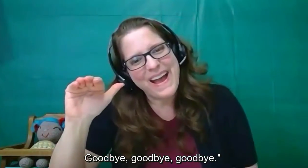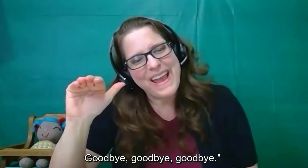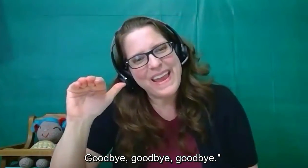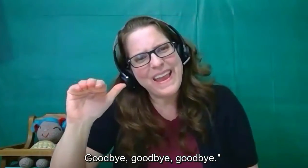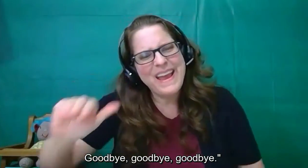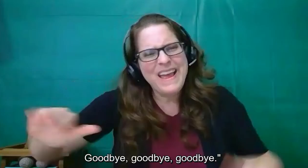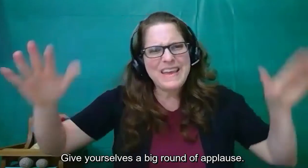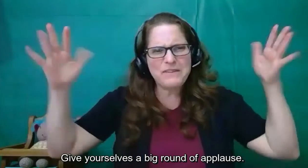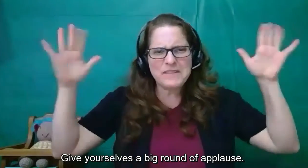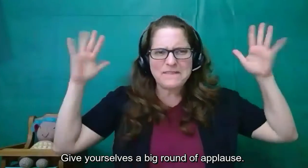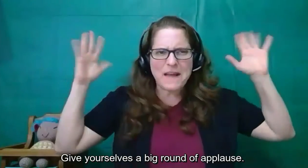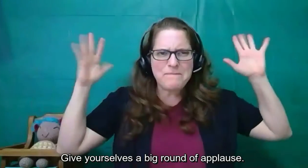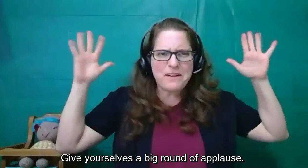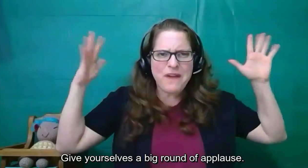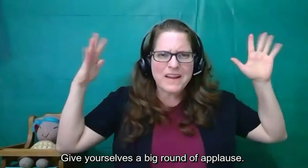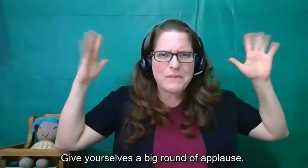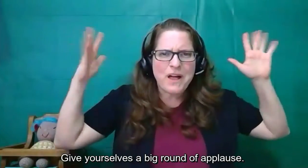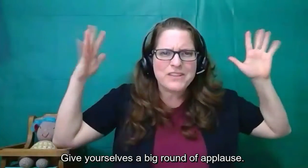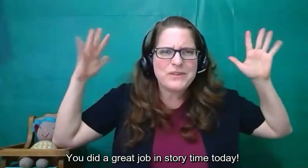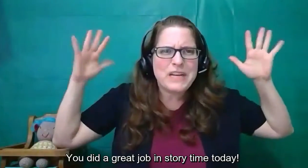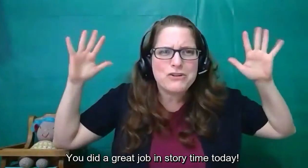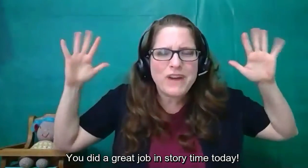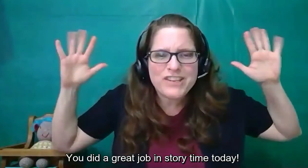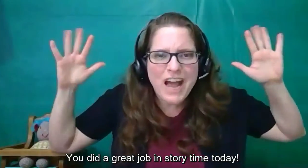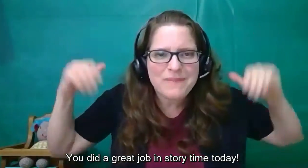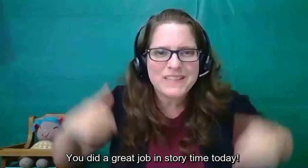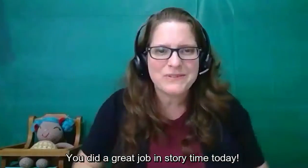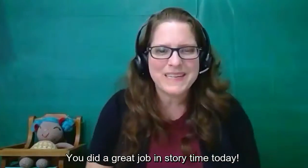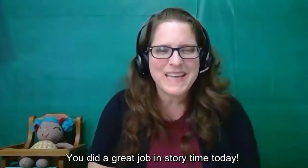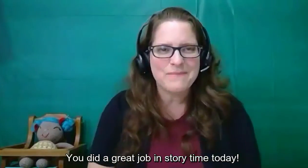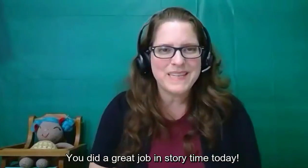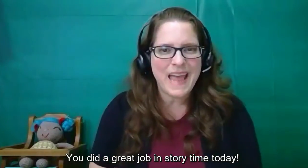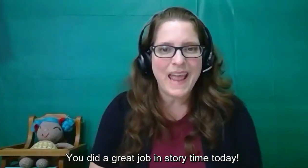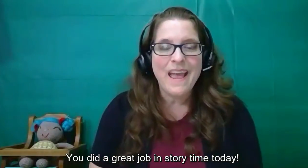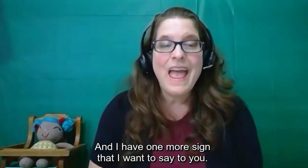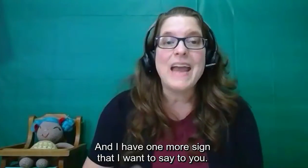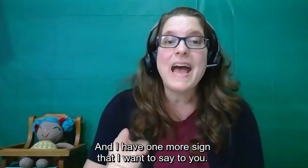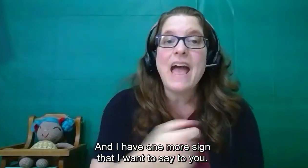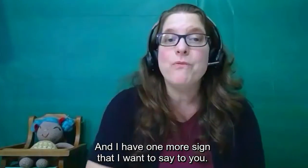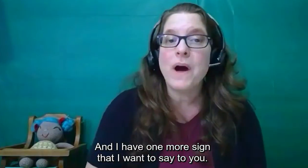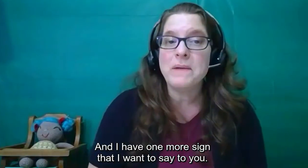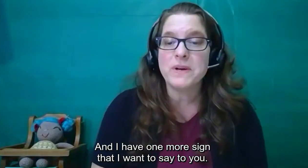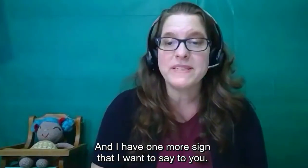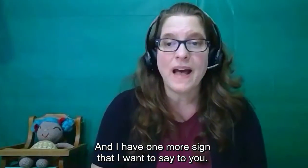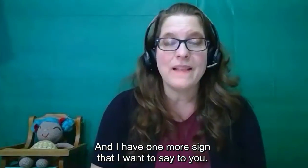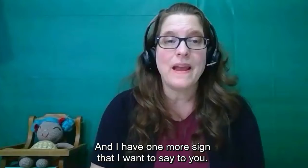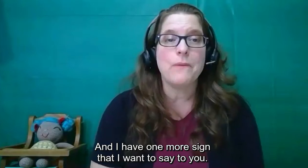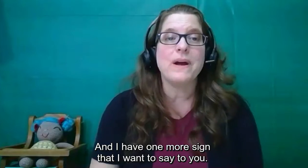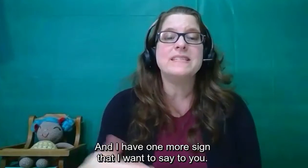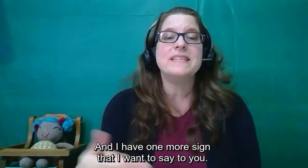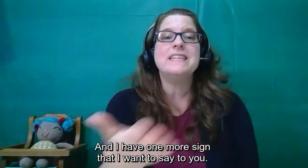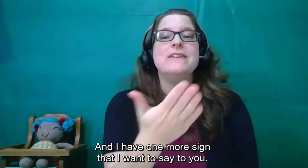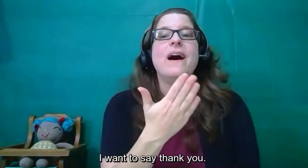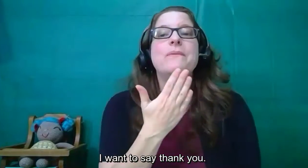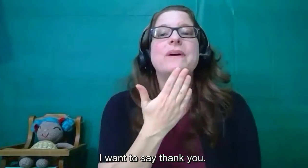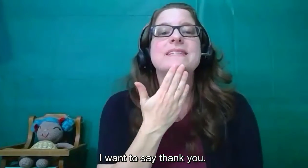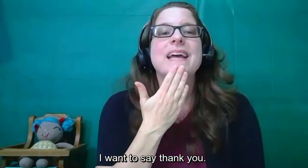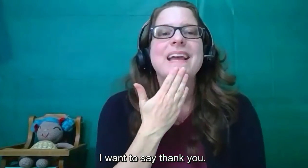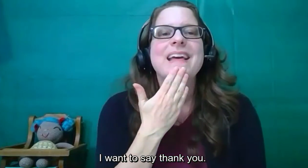goodbye. Give yourselves a big round of applause. You did a great job in story time today. And I have one more sign that I want to say to you. I want to say